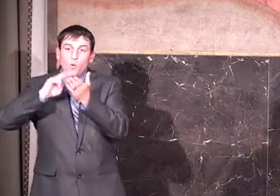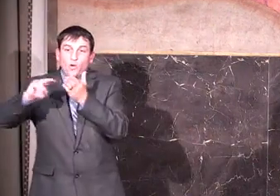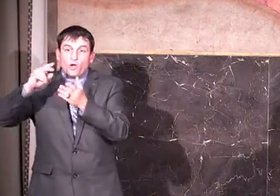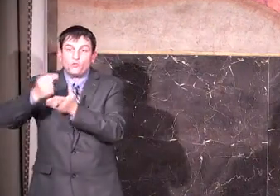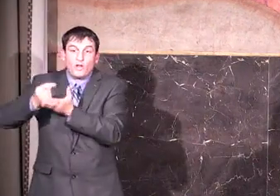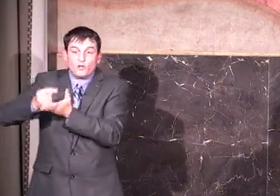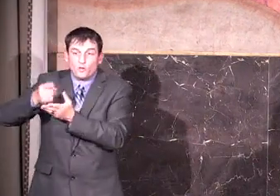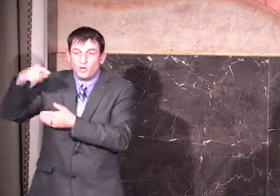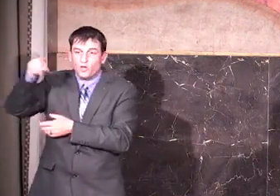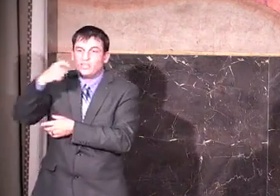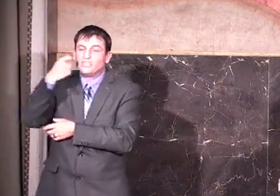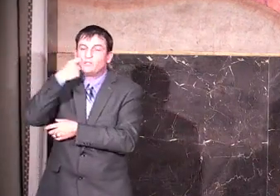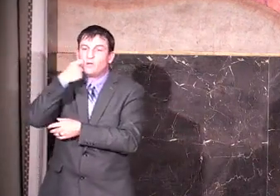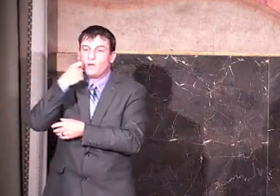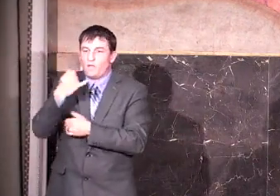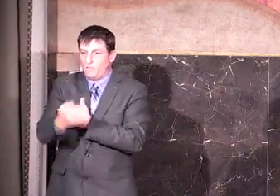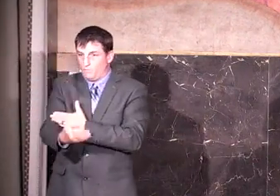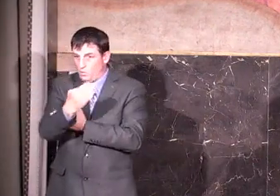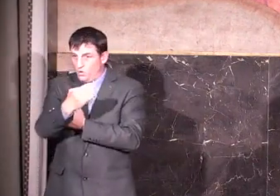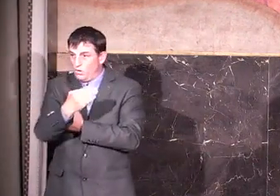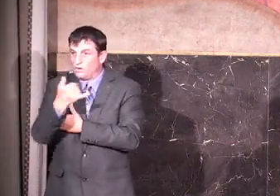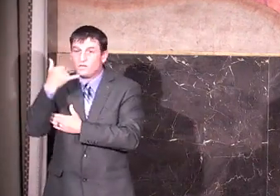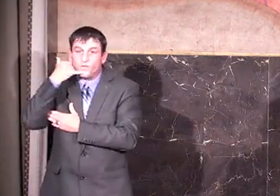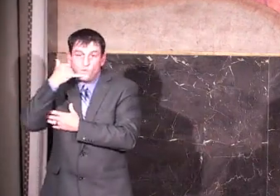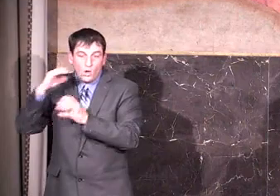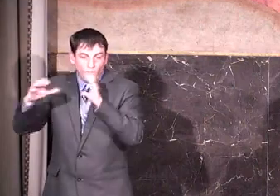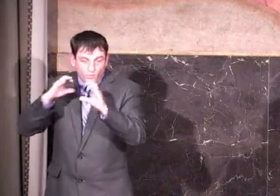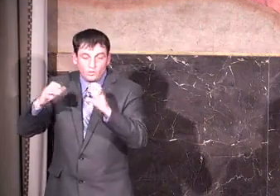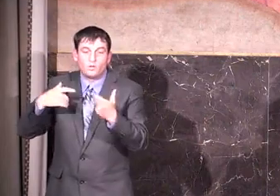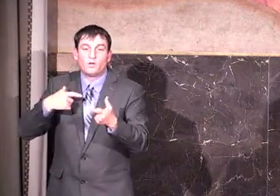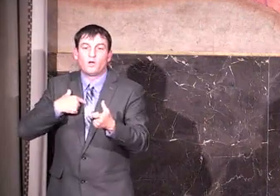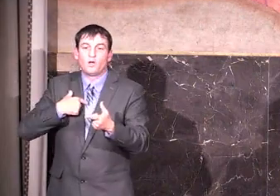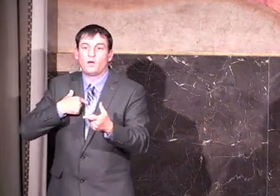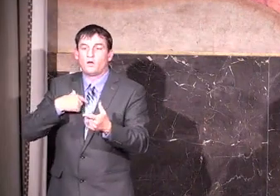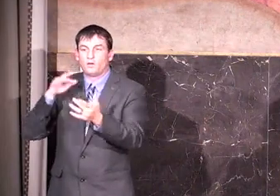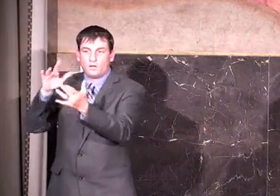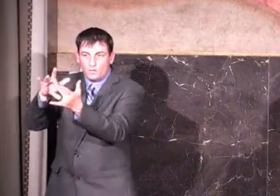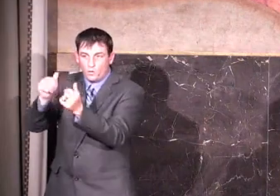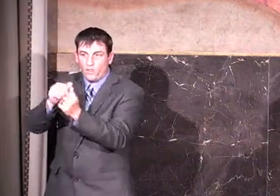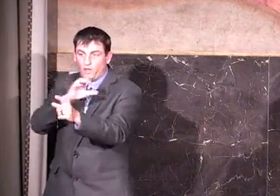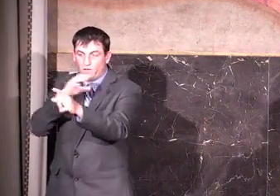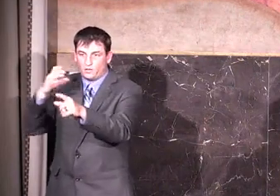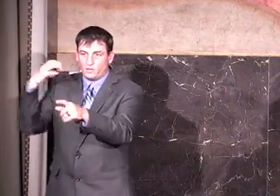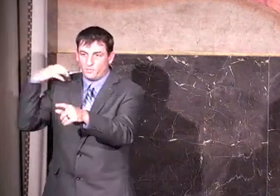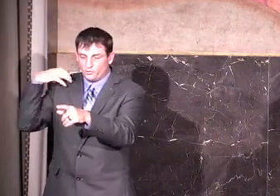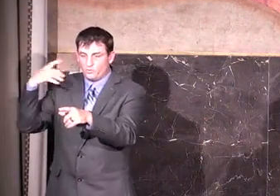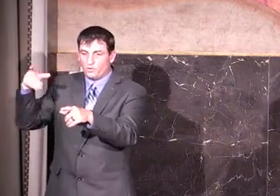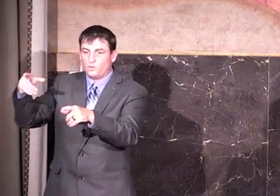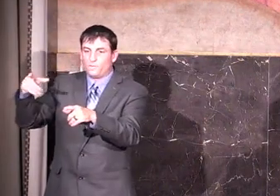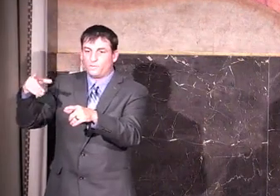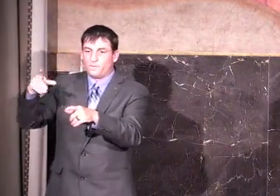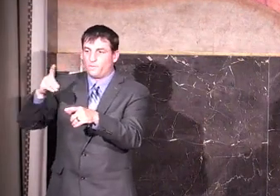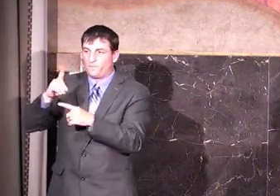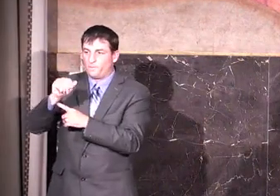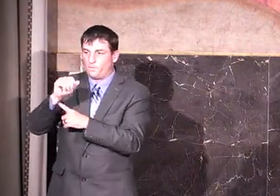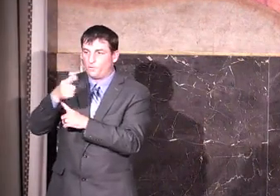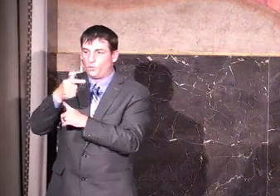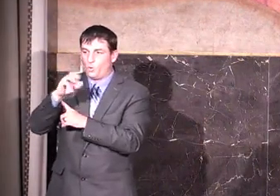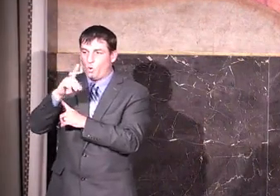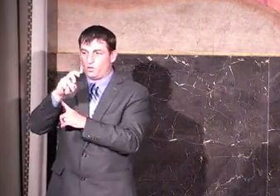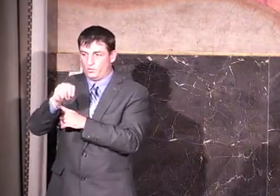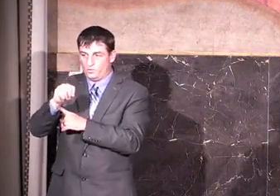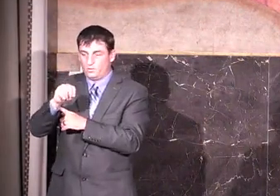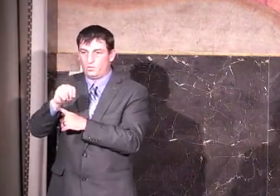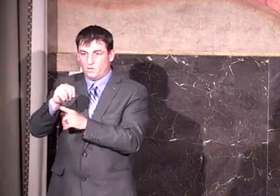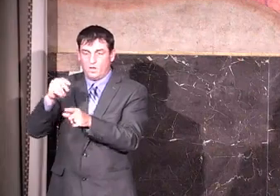video telephone conference today, I was able to get with Commissioner Darden and ask him to go take a look at it, because that might change the way that